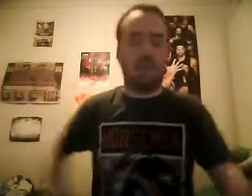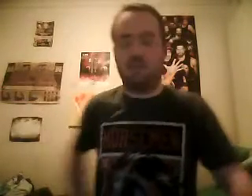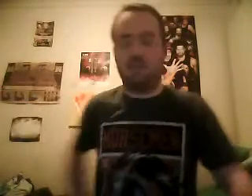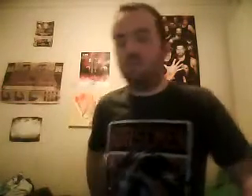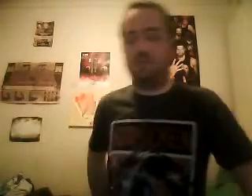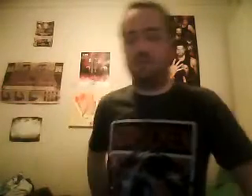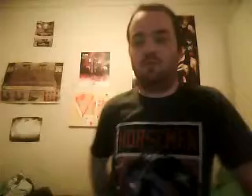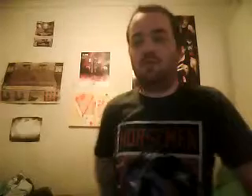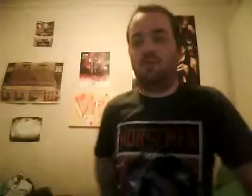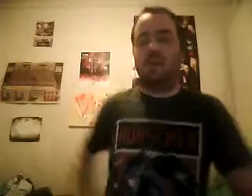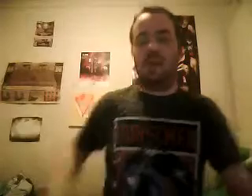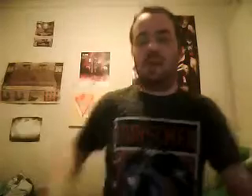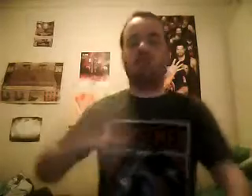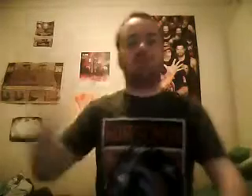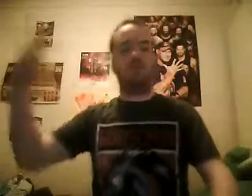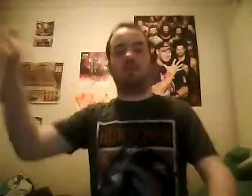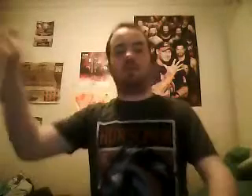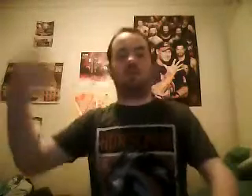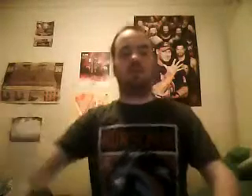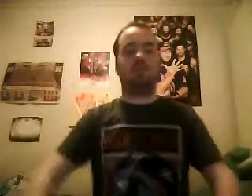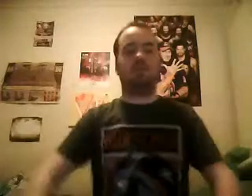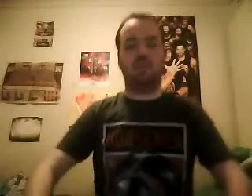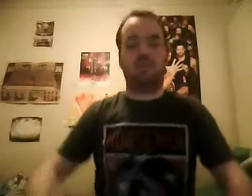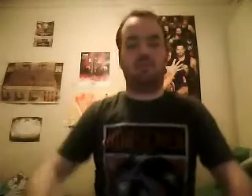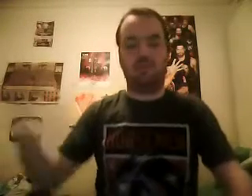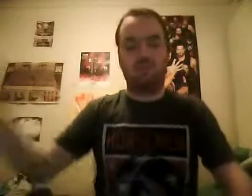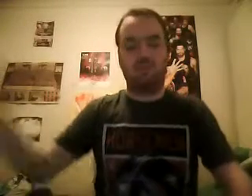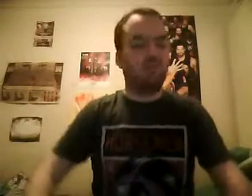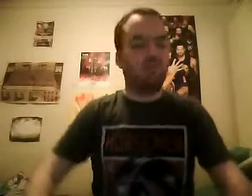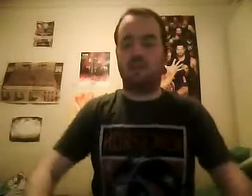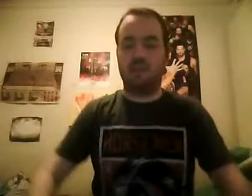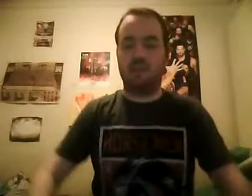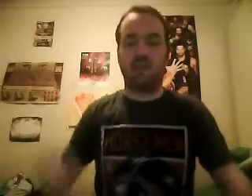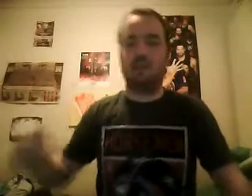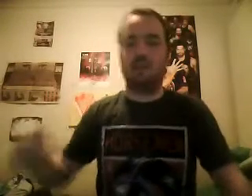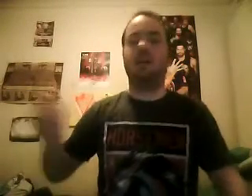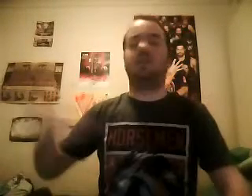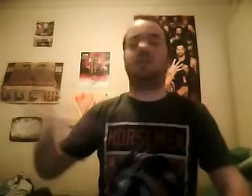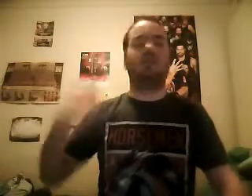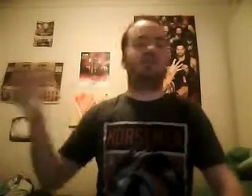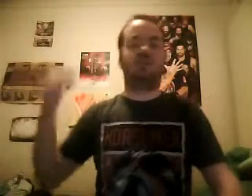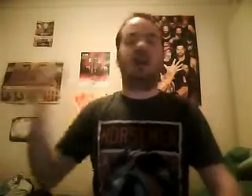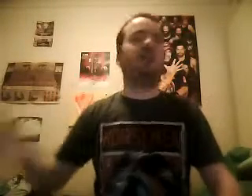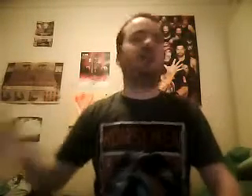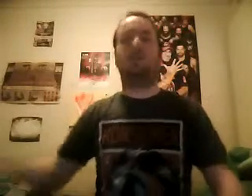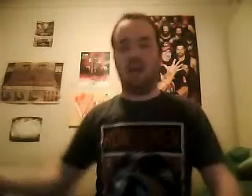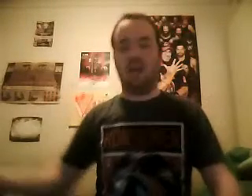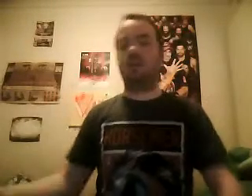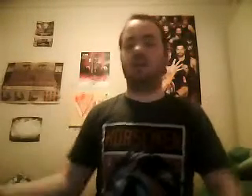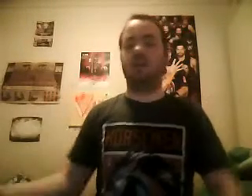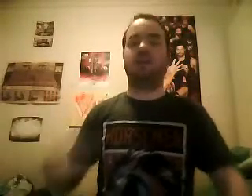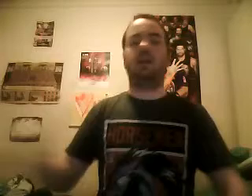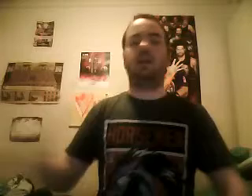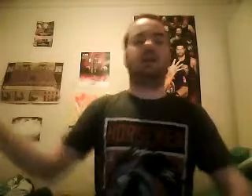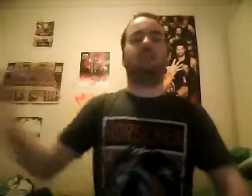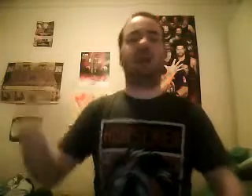that pay-per-view. And also, I'm going to talk about something else real quick before I move on to the next match. Is Aleister Black, he cut another